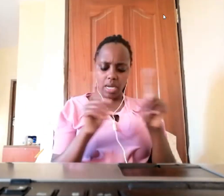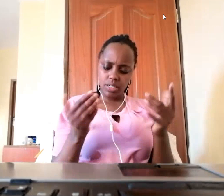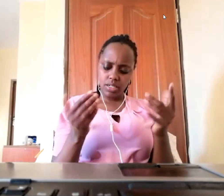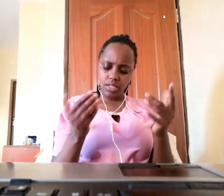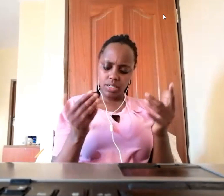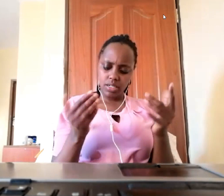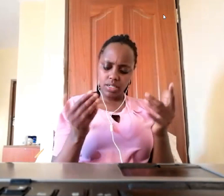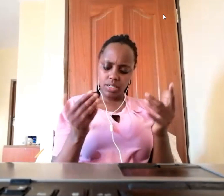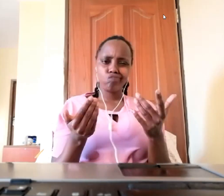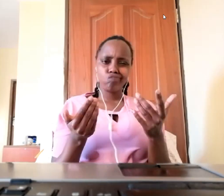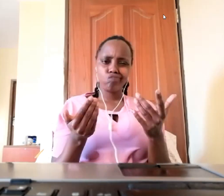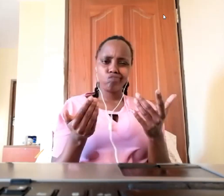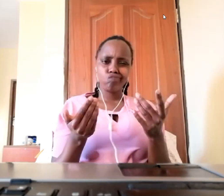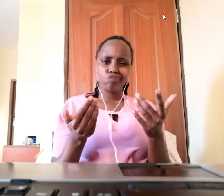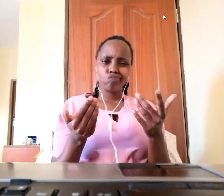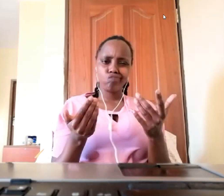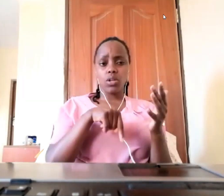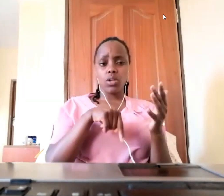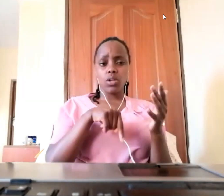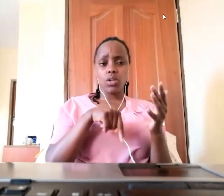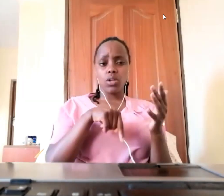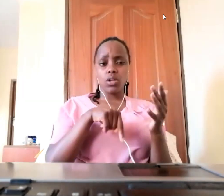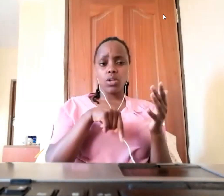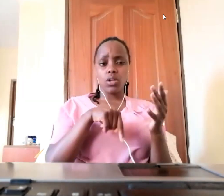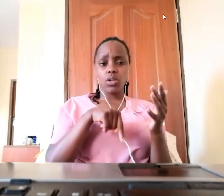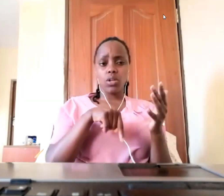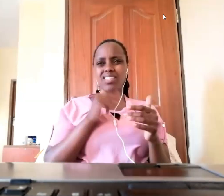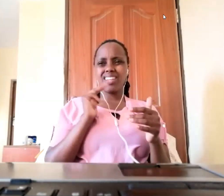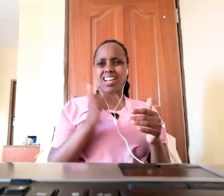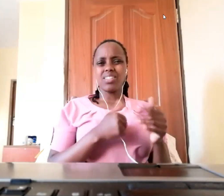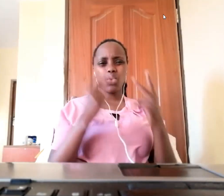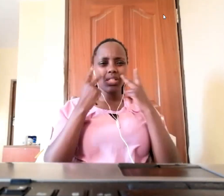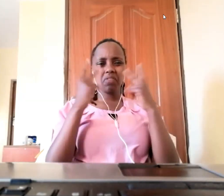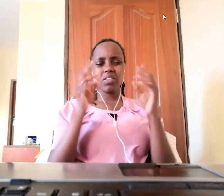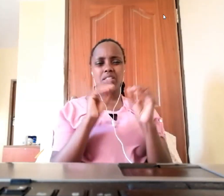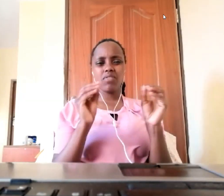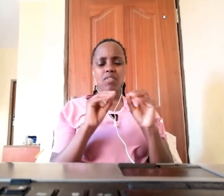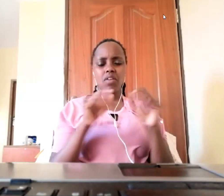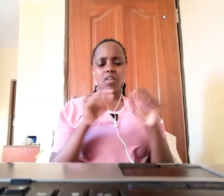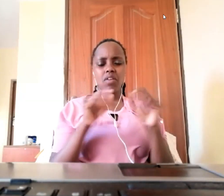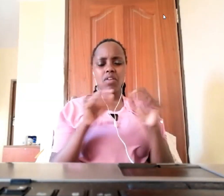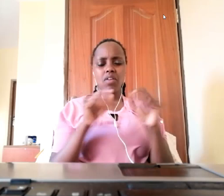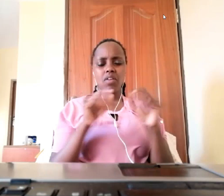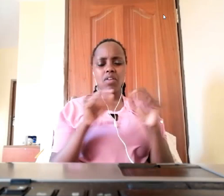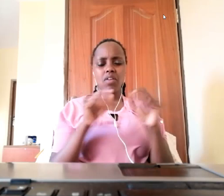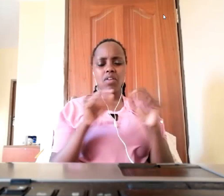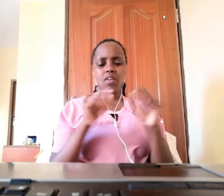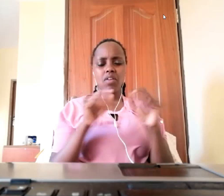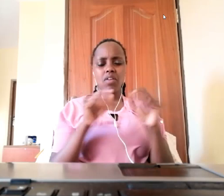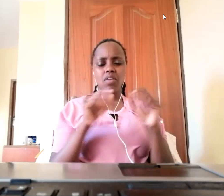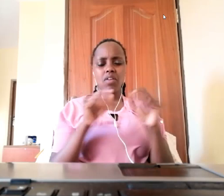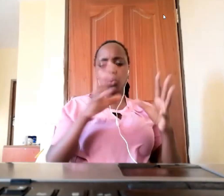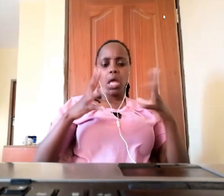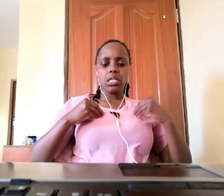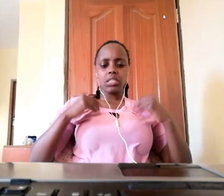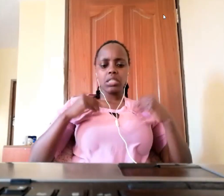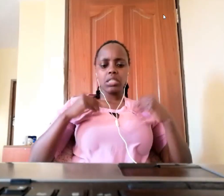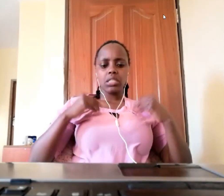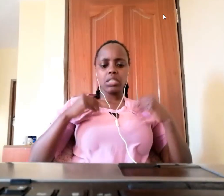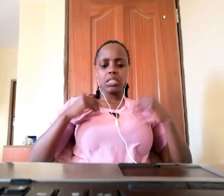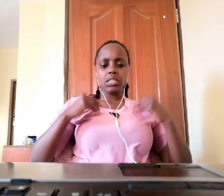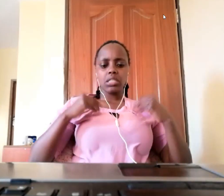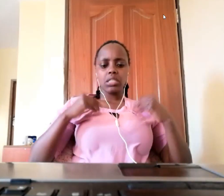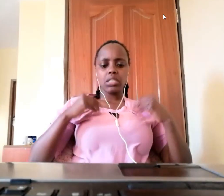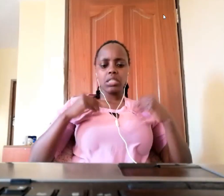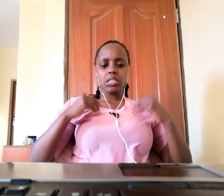I mean, I understand why he said that, because our visit was also not that visible. So it's our fault, basically. We take the